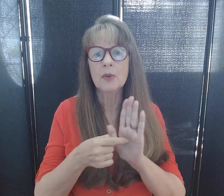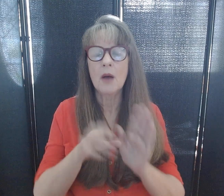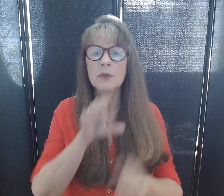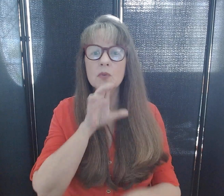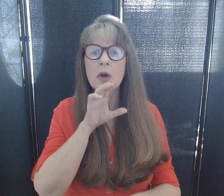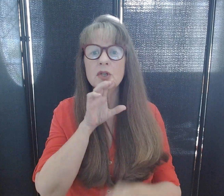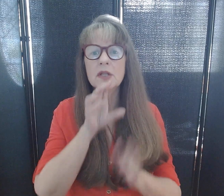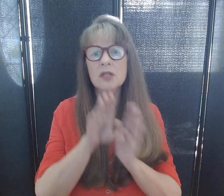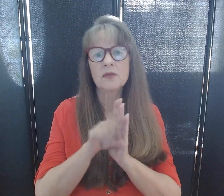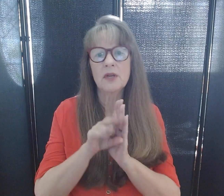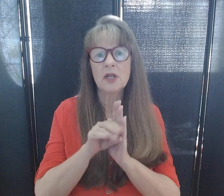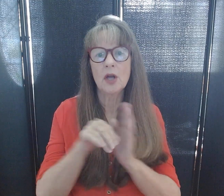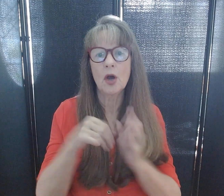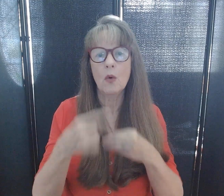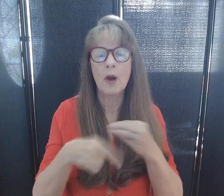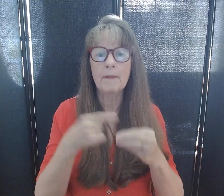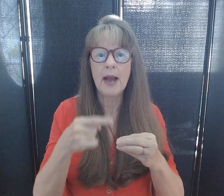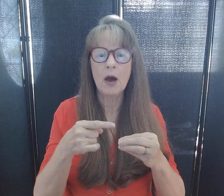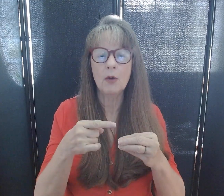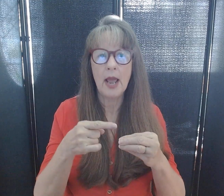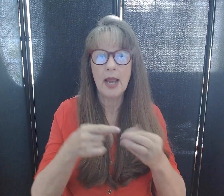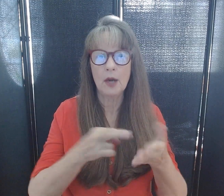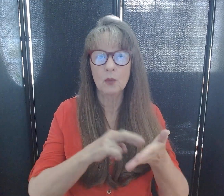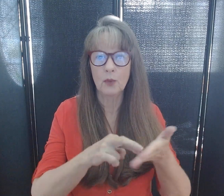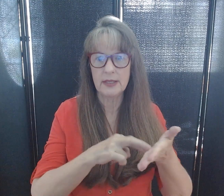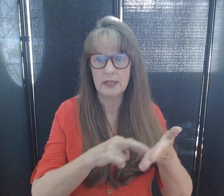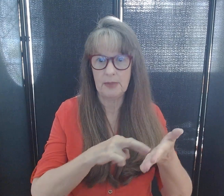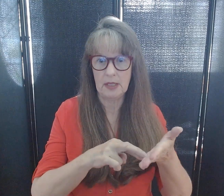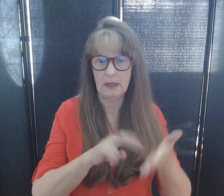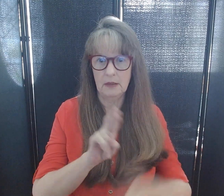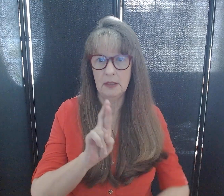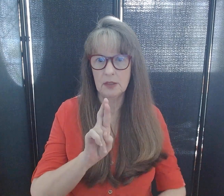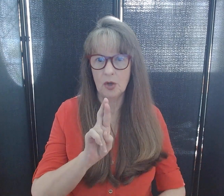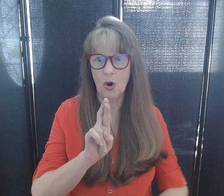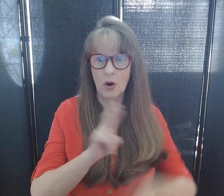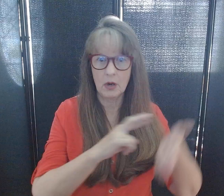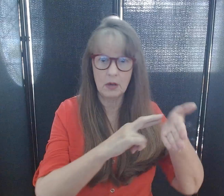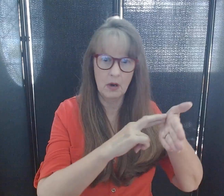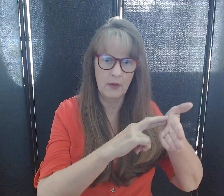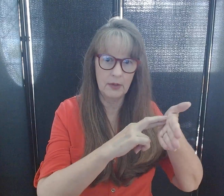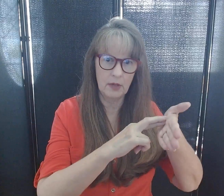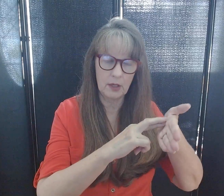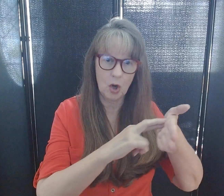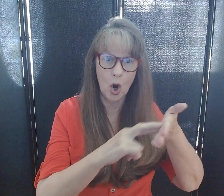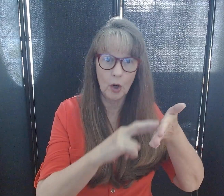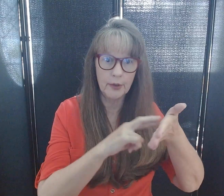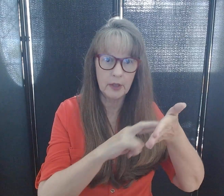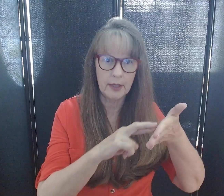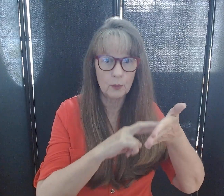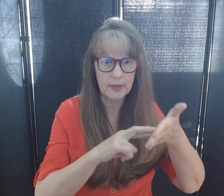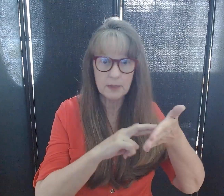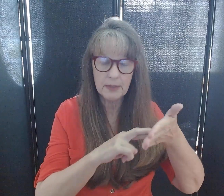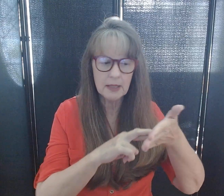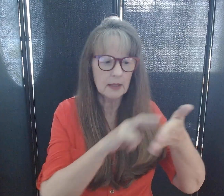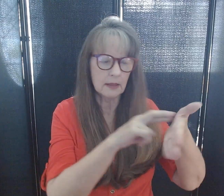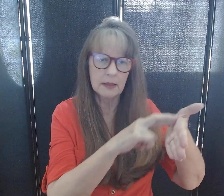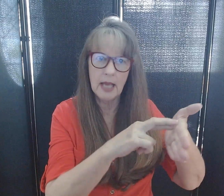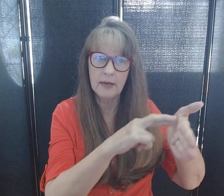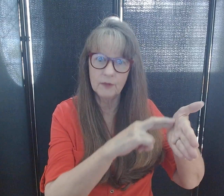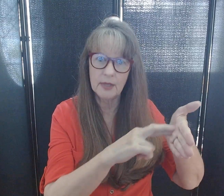was watching this video about a recipe. It's an R on here, like a card, like a recipe, like the line for line